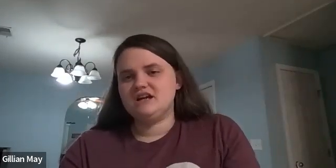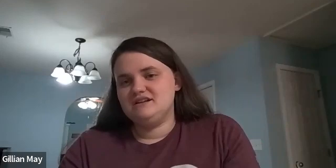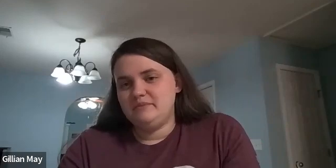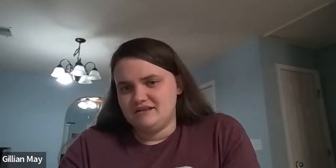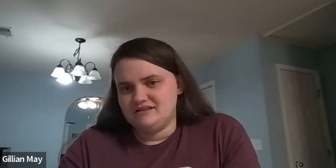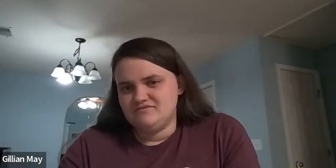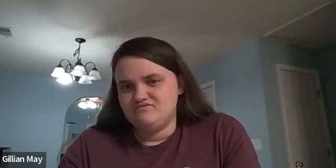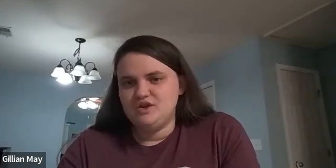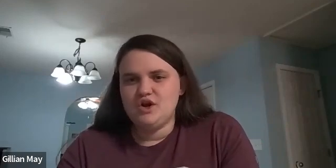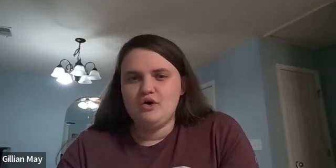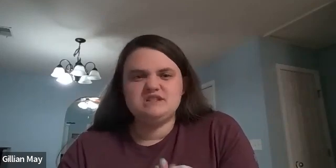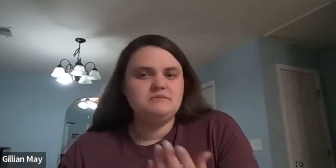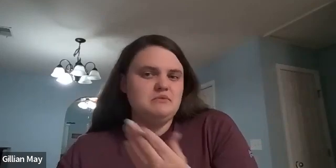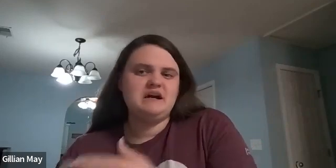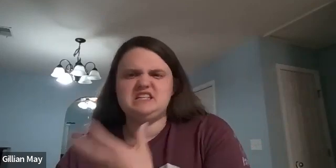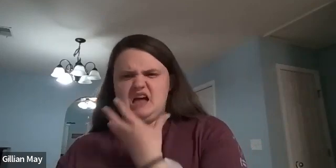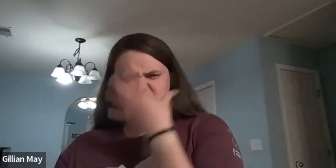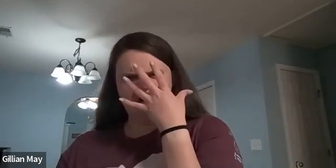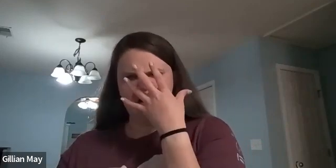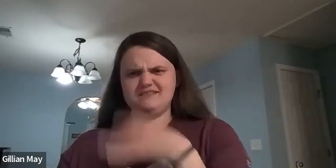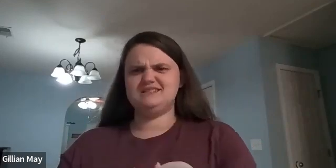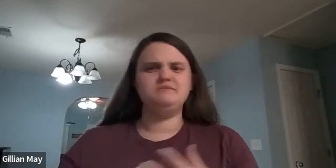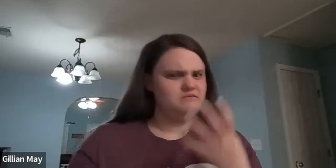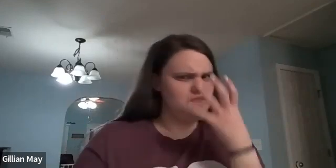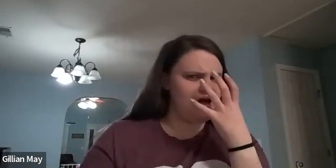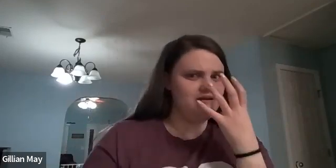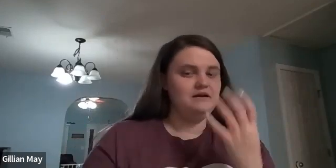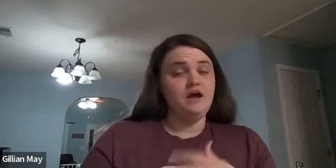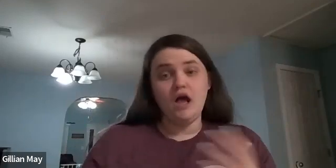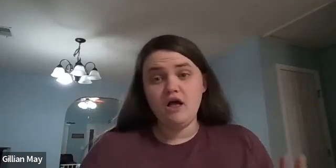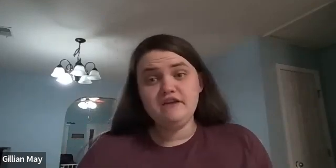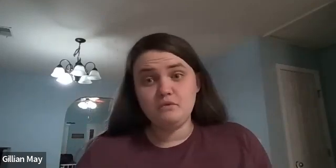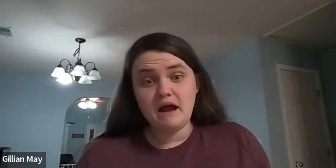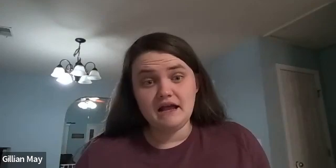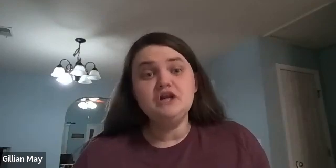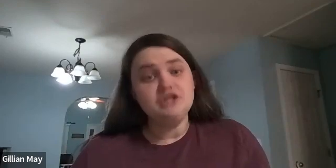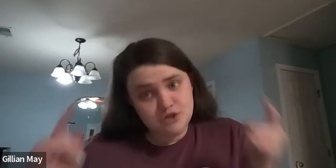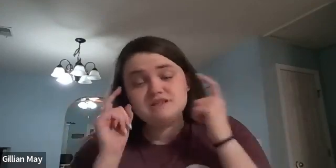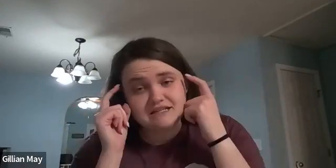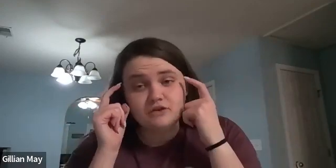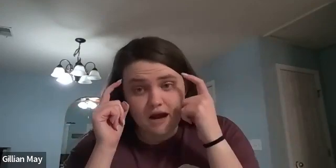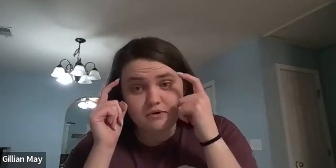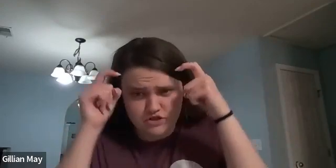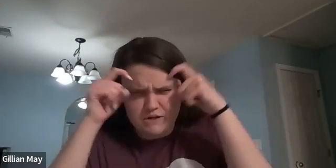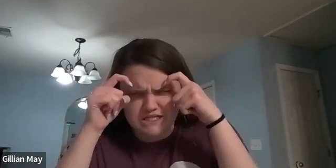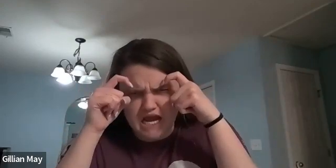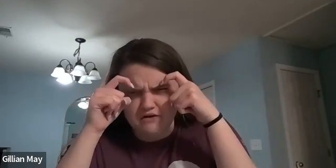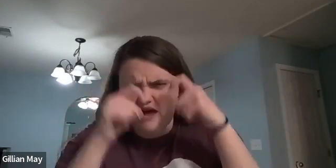kind of depends. You know, some people might say I'm mad, some may be mad. Either way, you will see their eyebrows going down and that